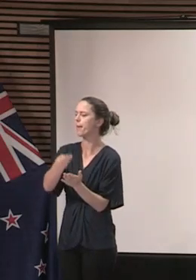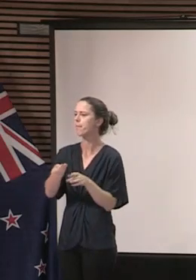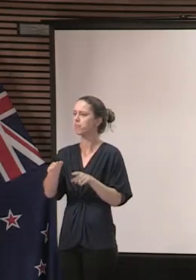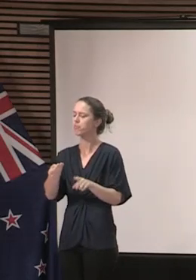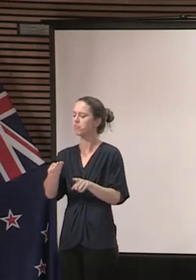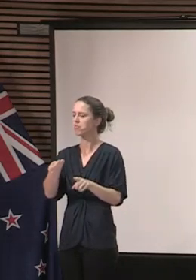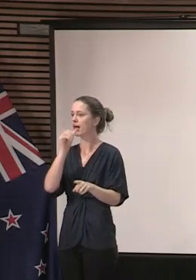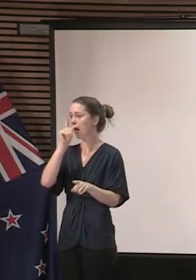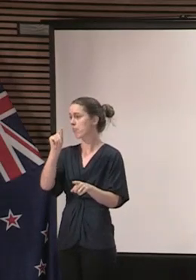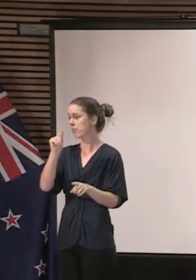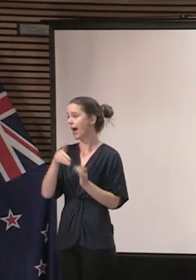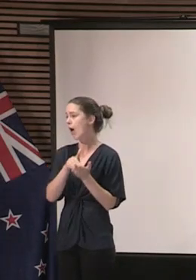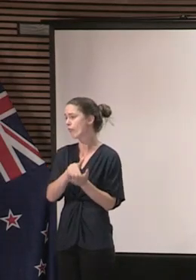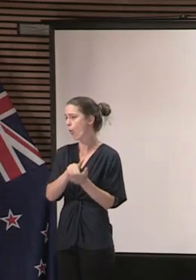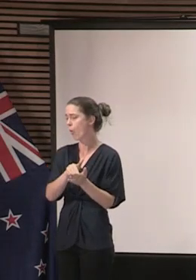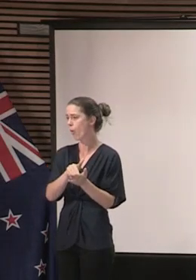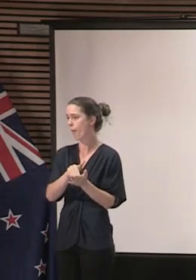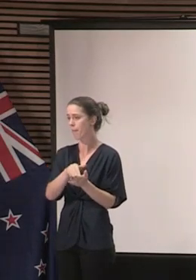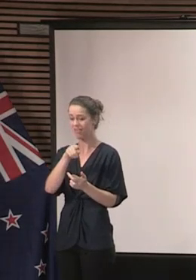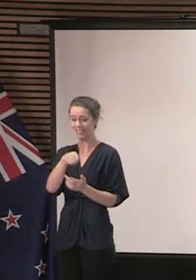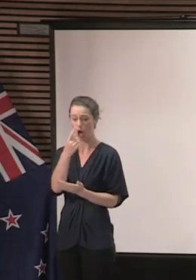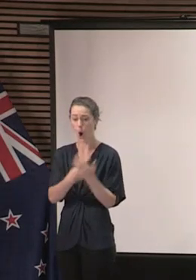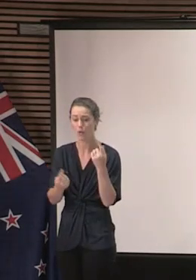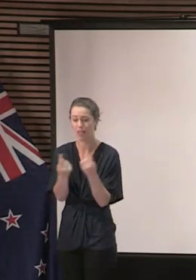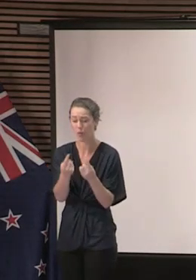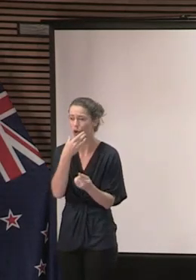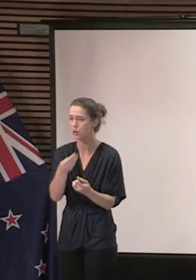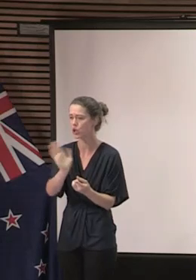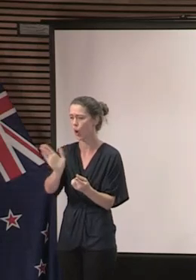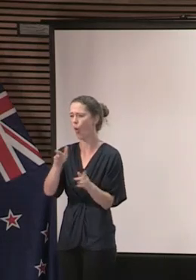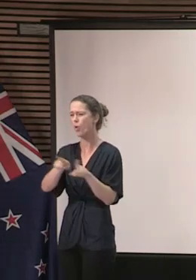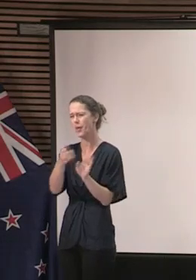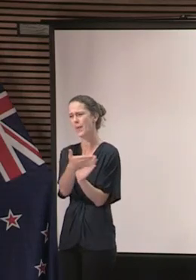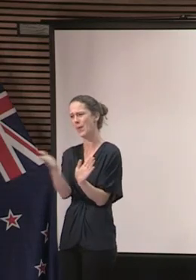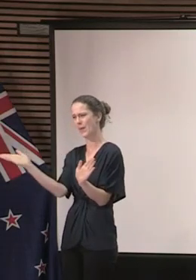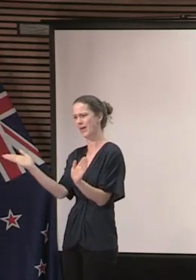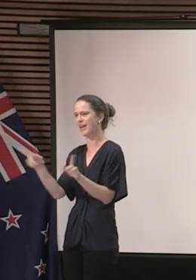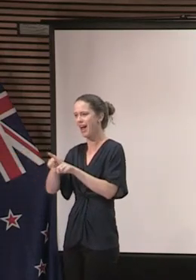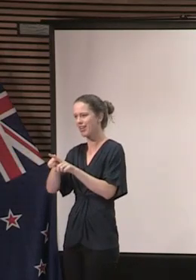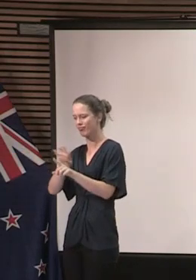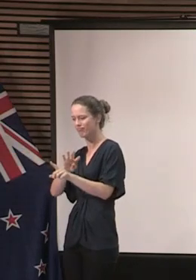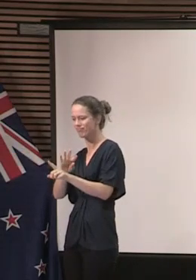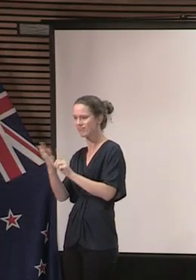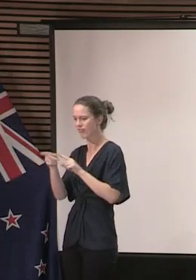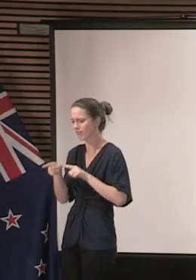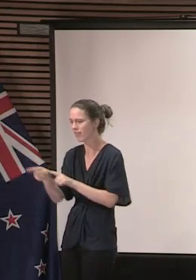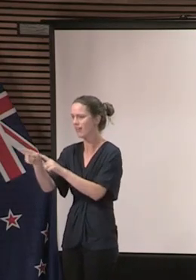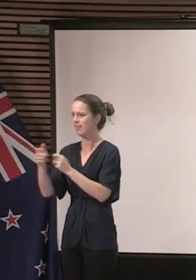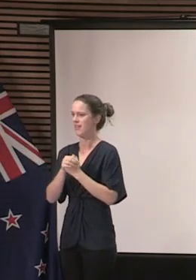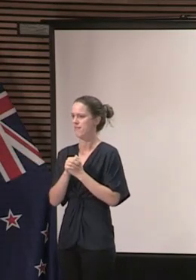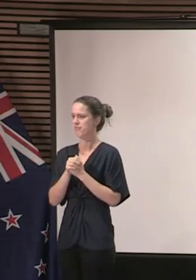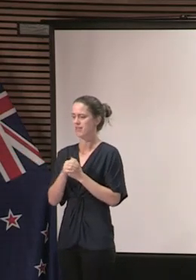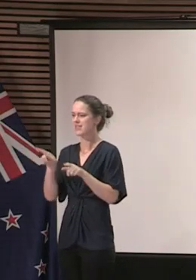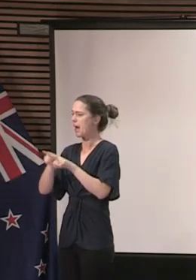ever supplement what needs to be excellent contact tracing on the ground. And that has become clear no matter where you look around